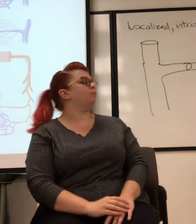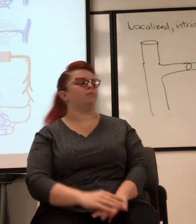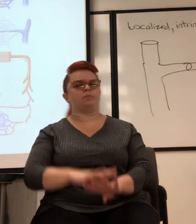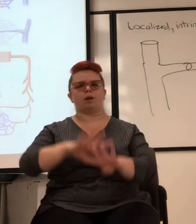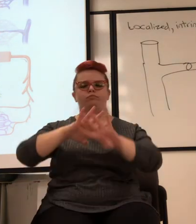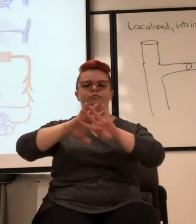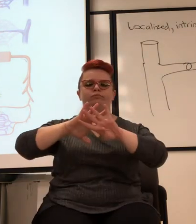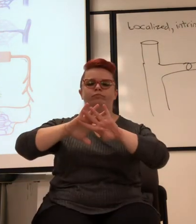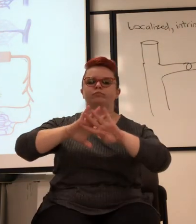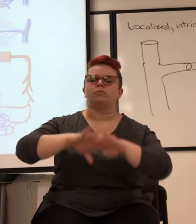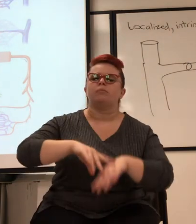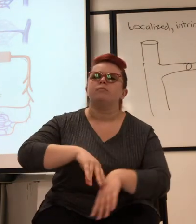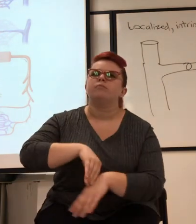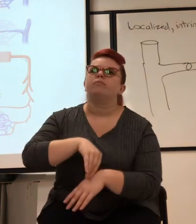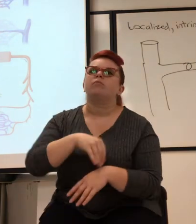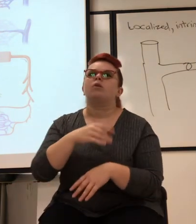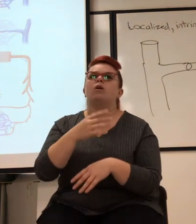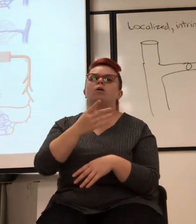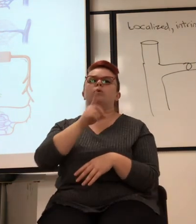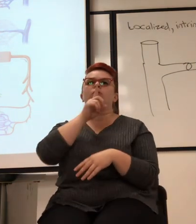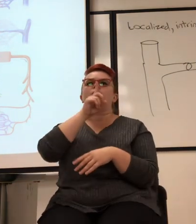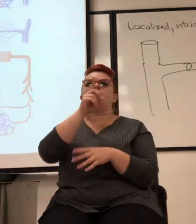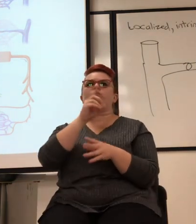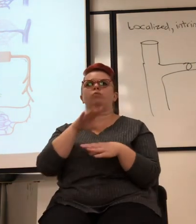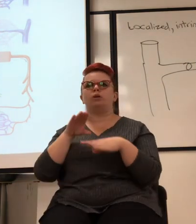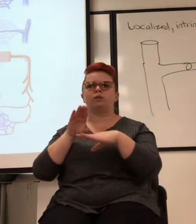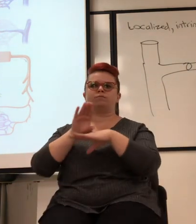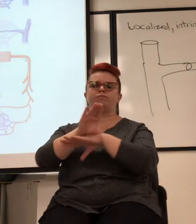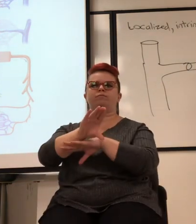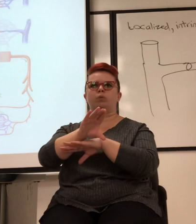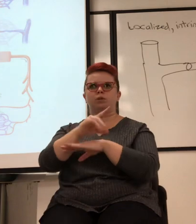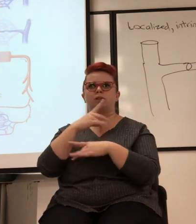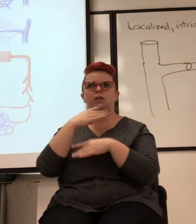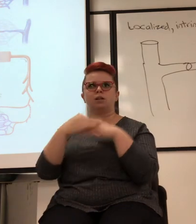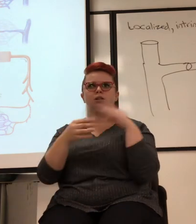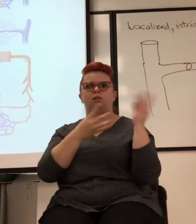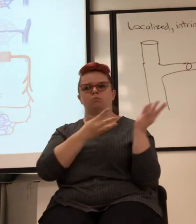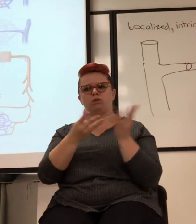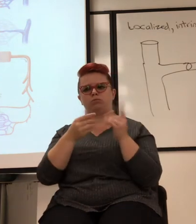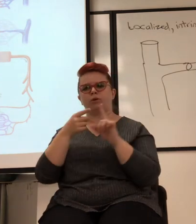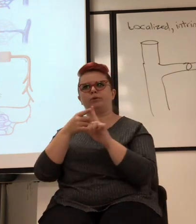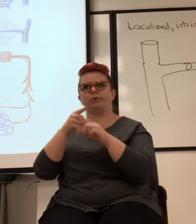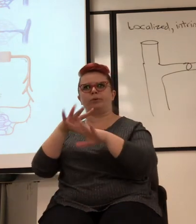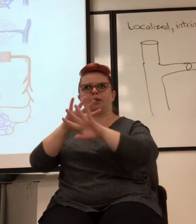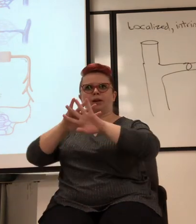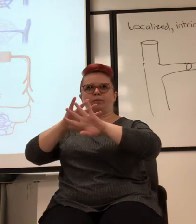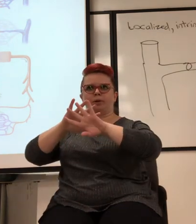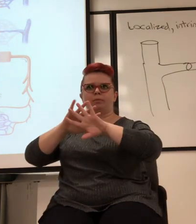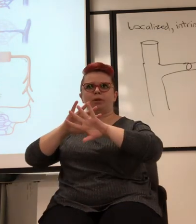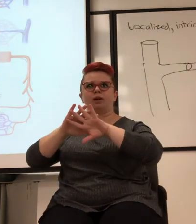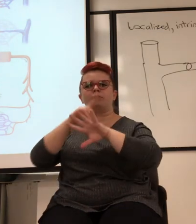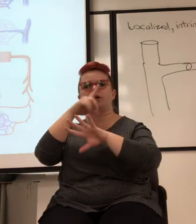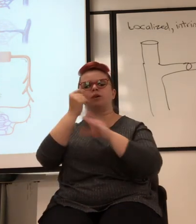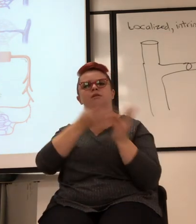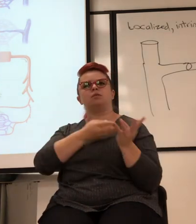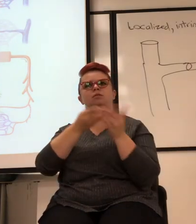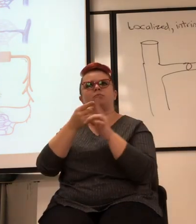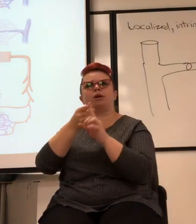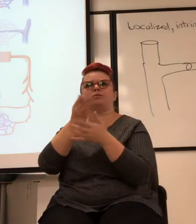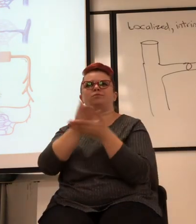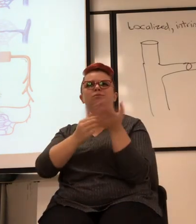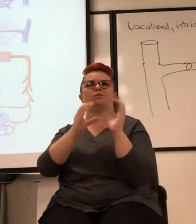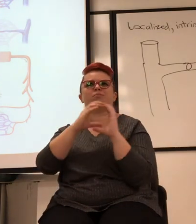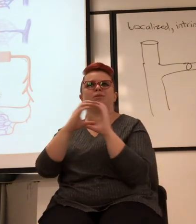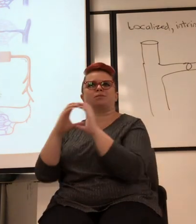And what kind of drives blood flow to the capillary bed, because it's supplying blood to some cells, draw some cells